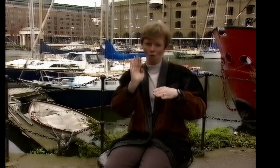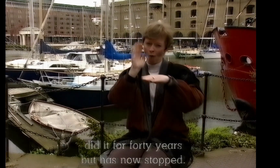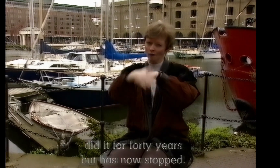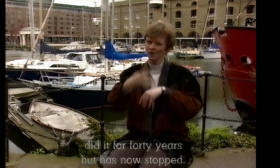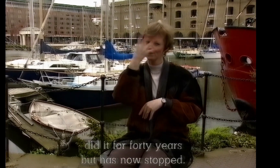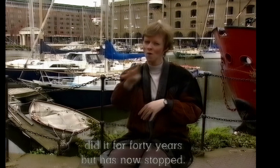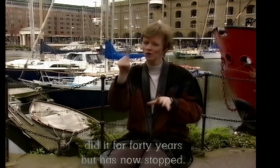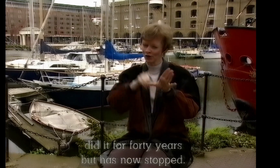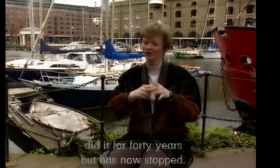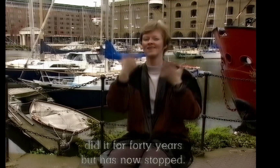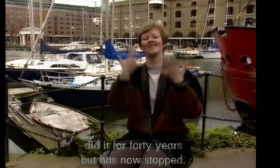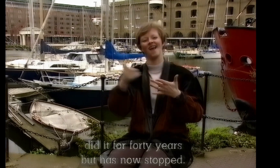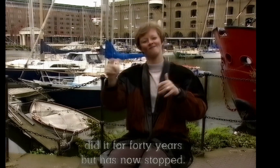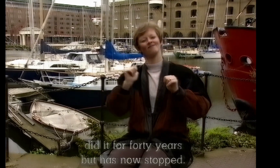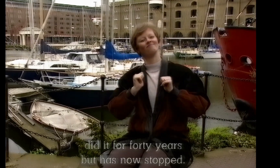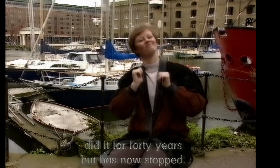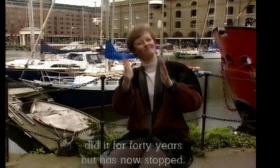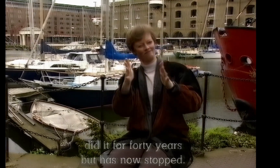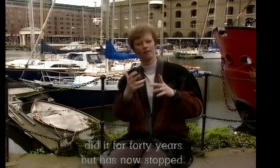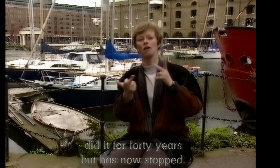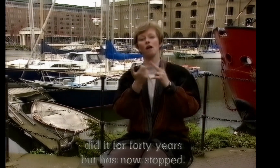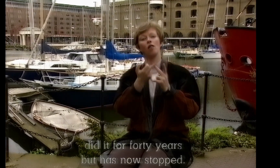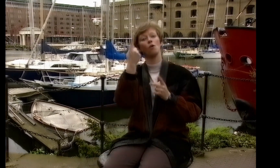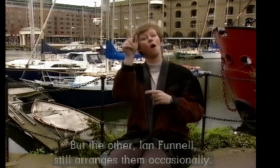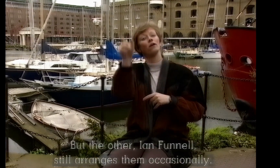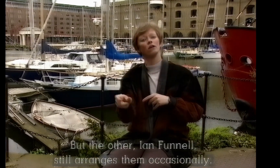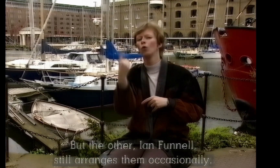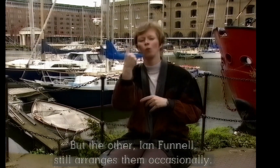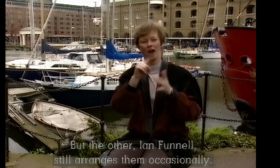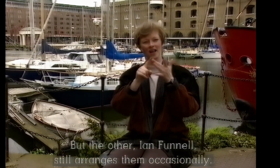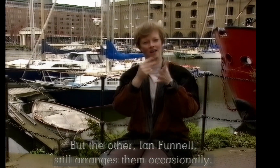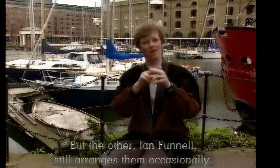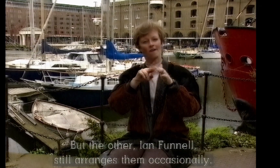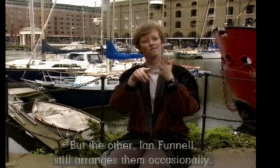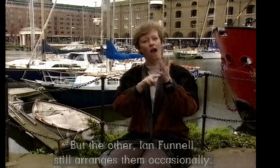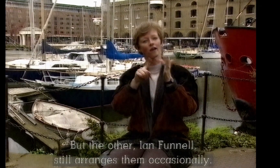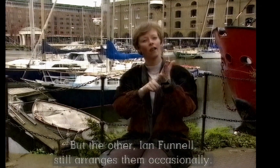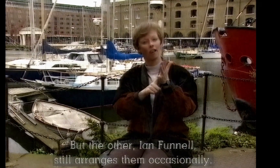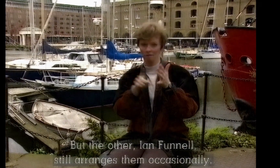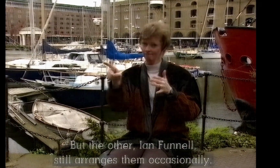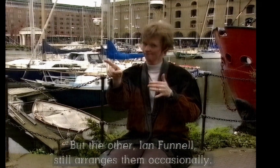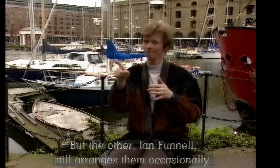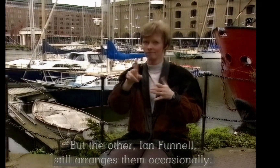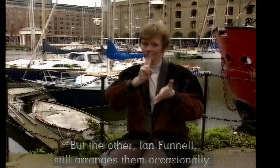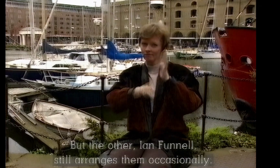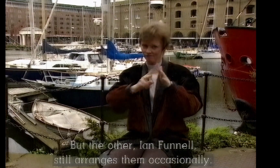for 40 years but has now stopped. But the other, Ian Fennell, still arranges them